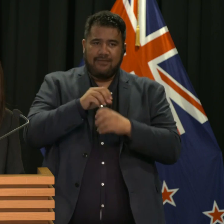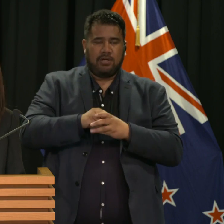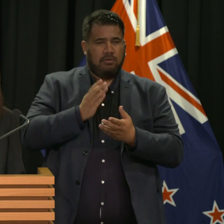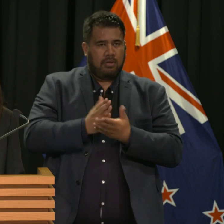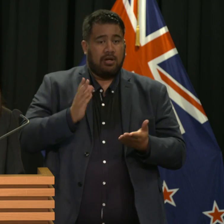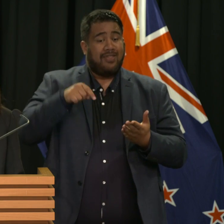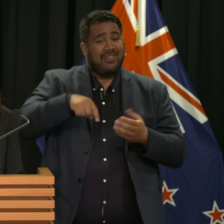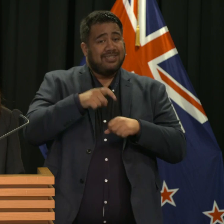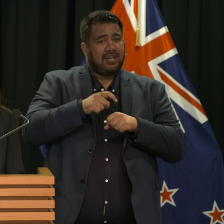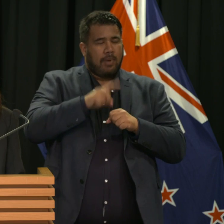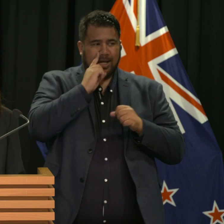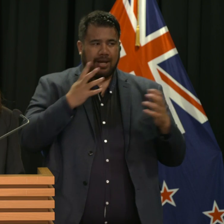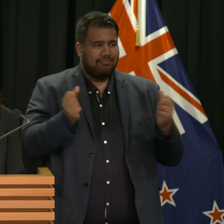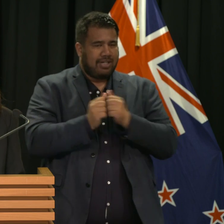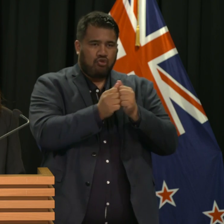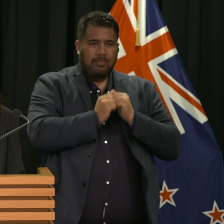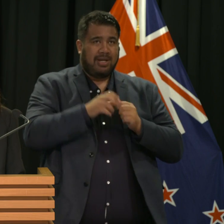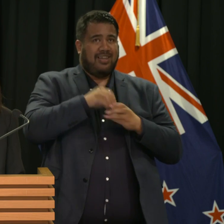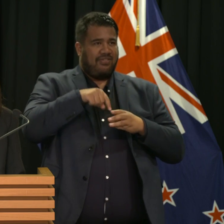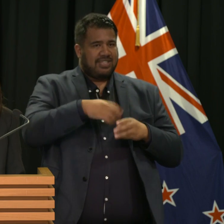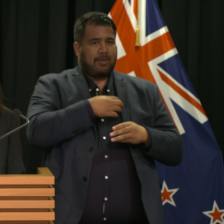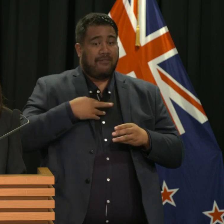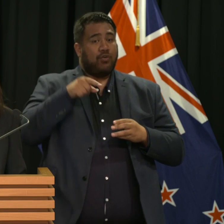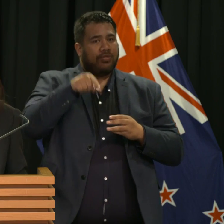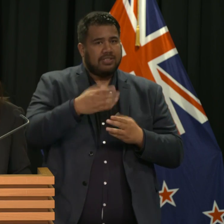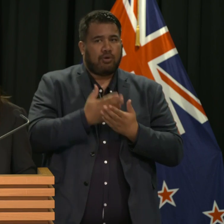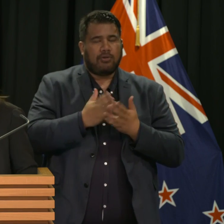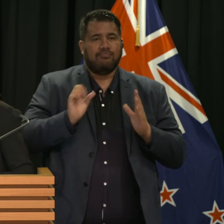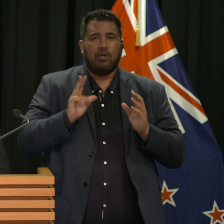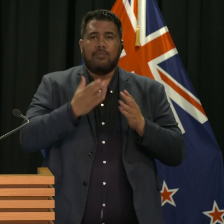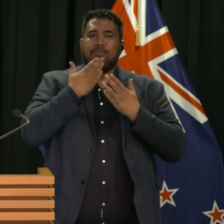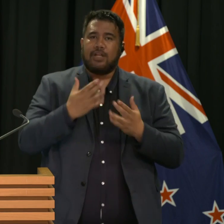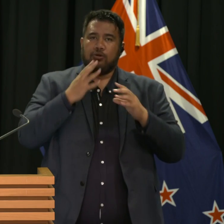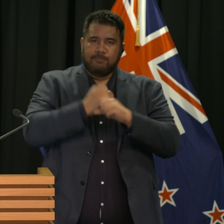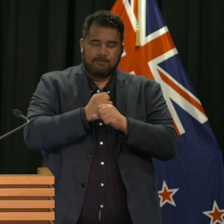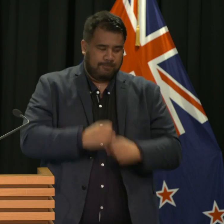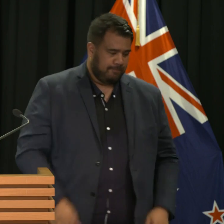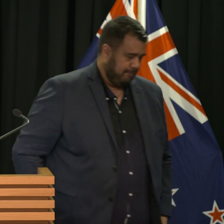I have been unable to form consensus amongst this government for this proposal. Thanks, everyone.